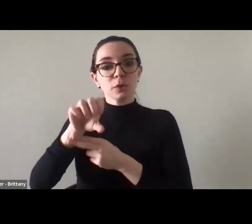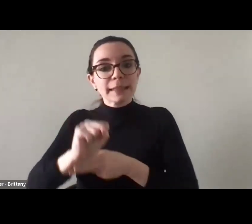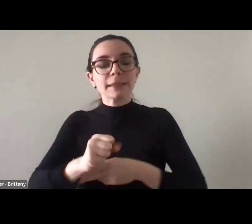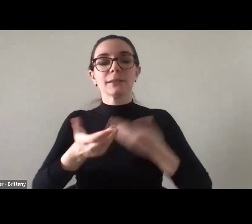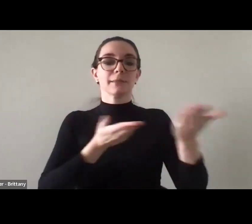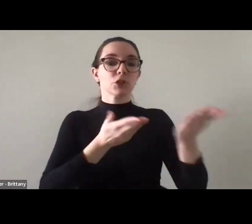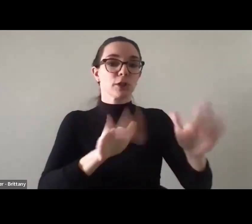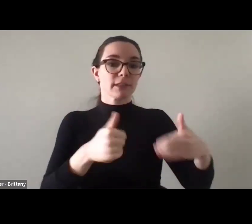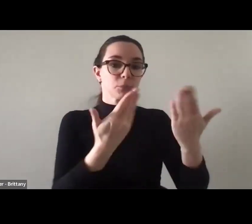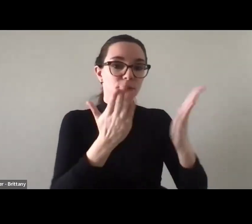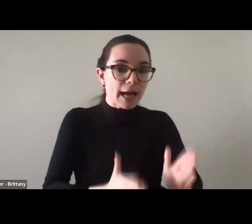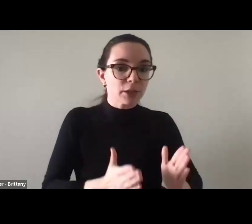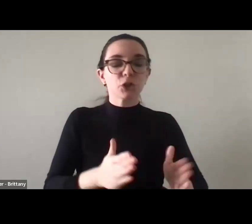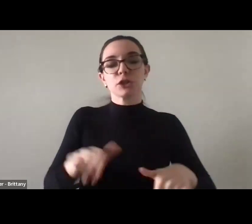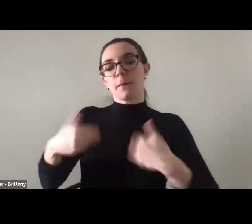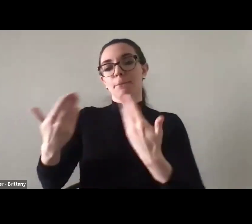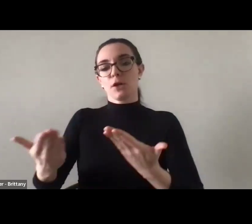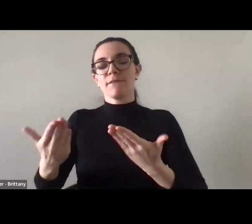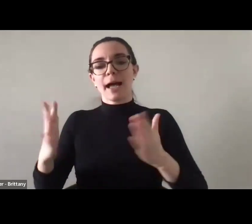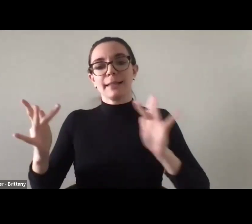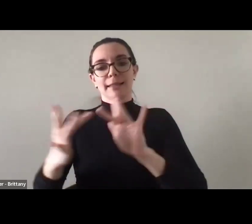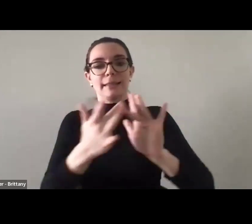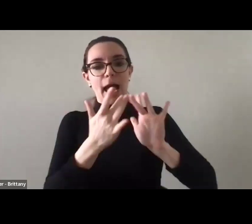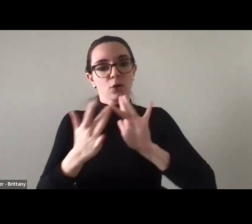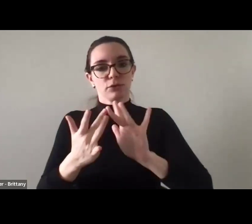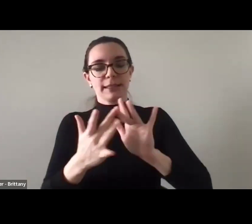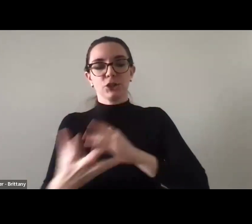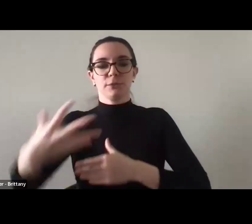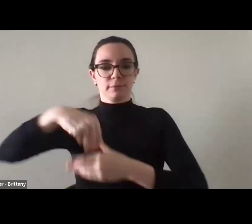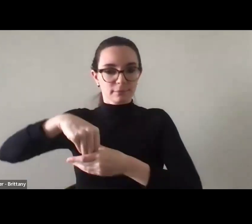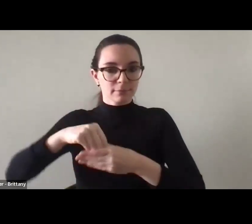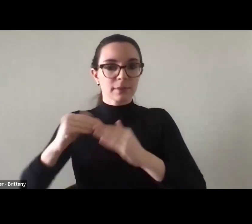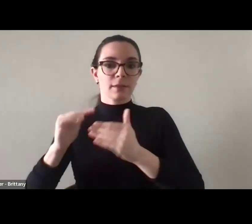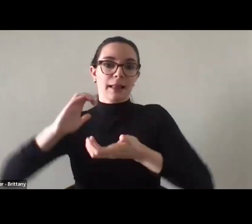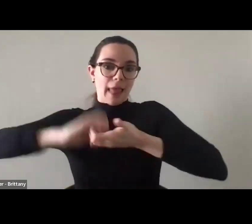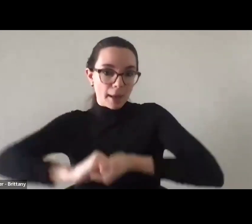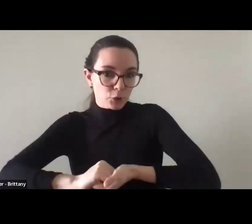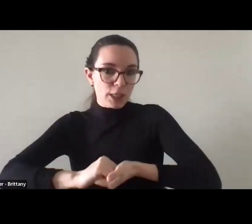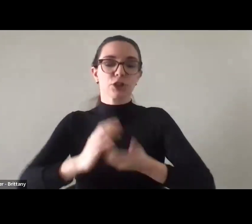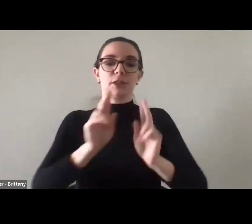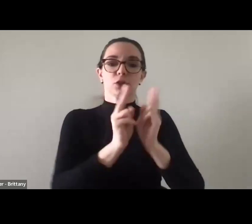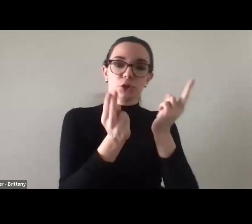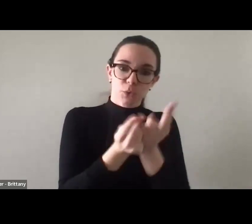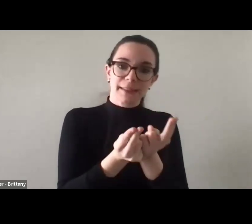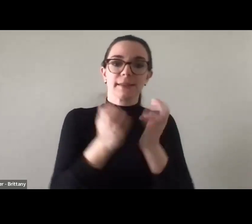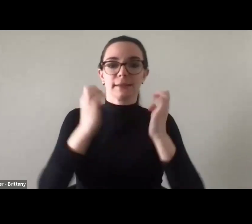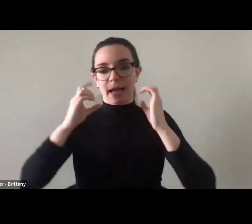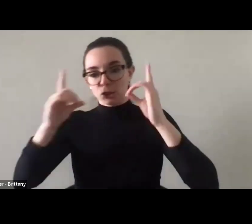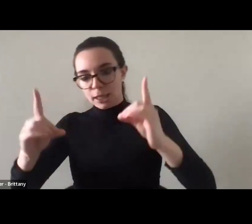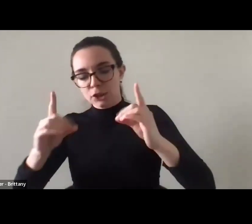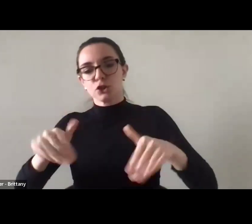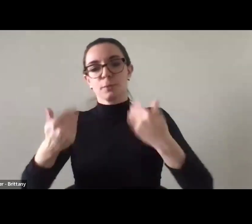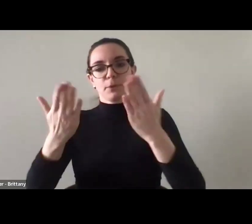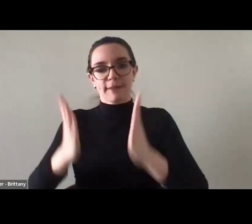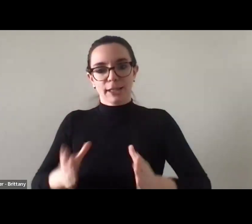providers, and provided outreach, as I say, collaboration and engaged in partnership with unions, service providers, educational providers, and other organizations in